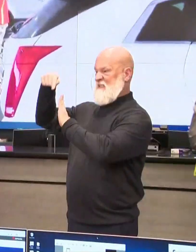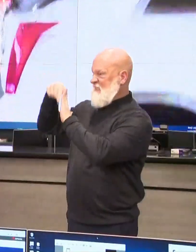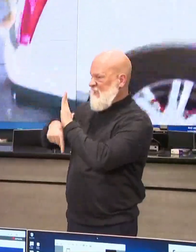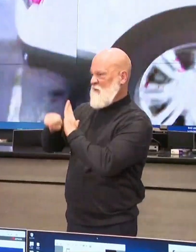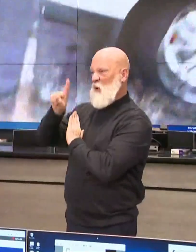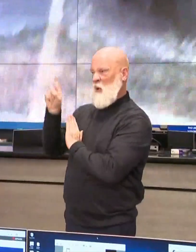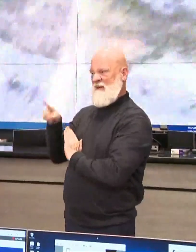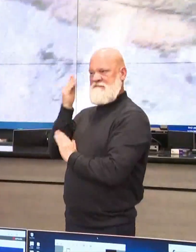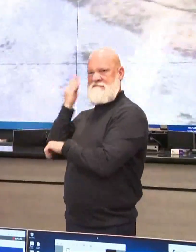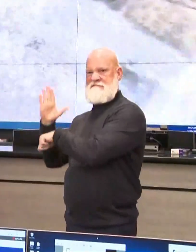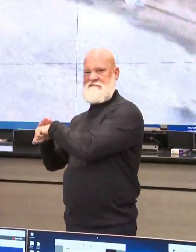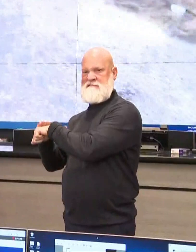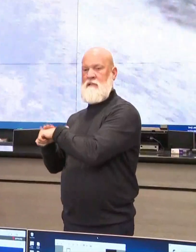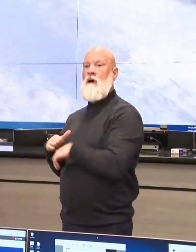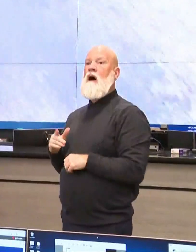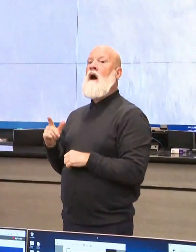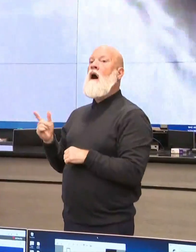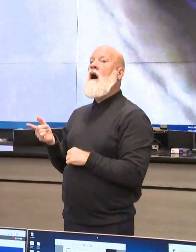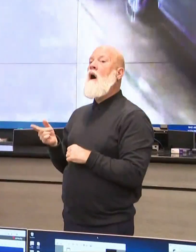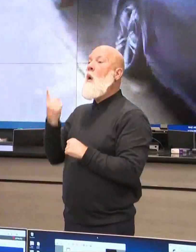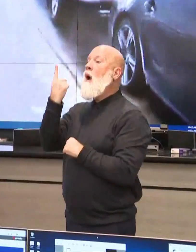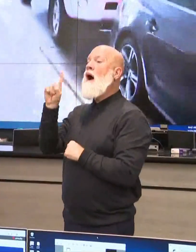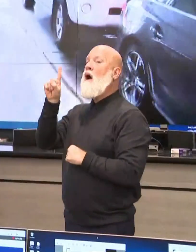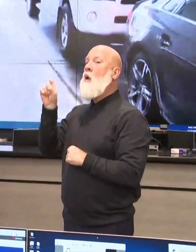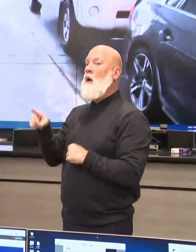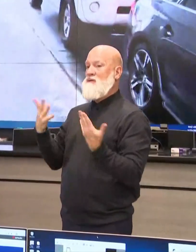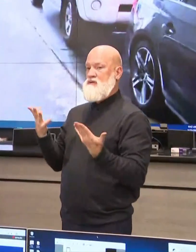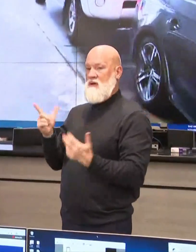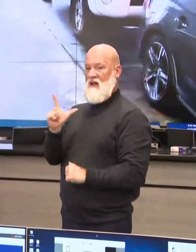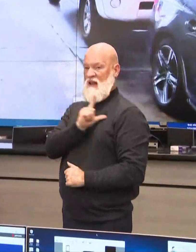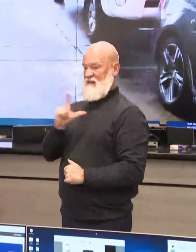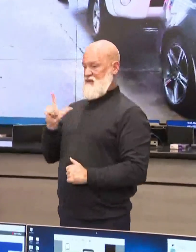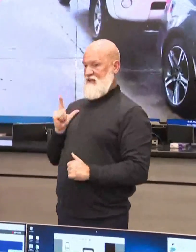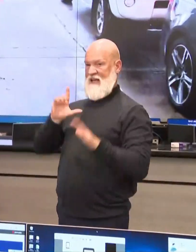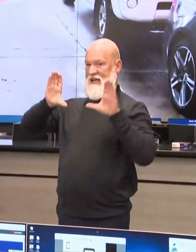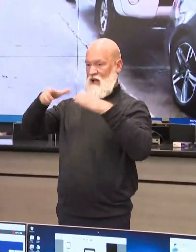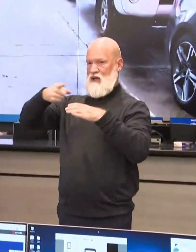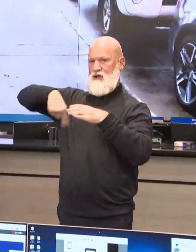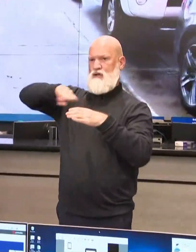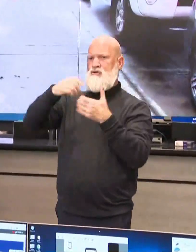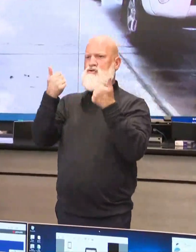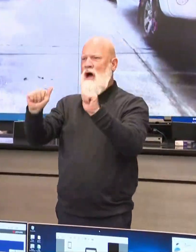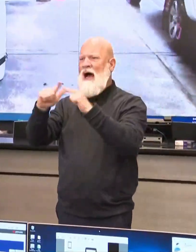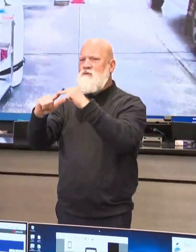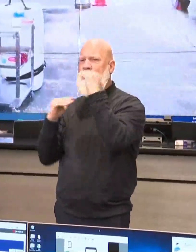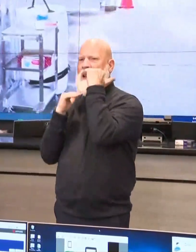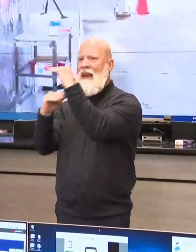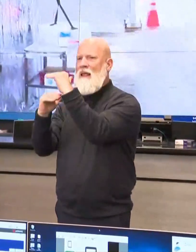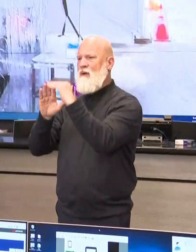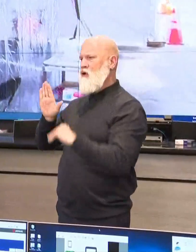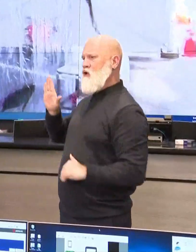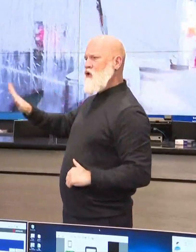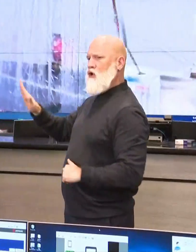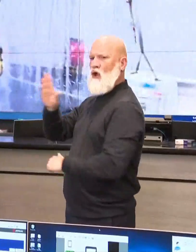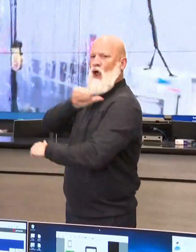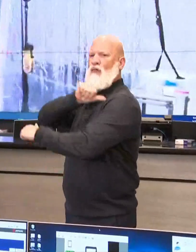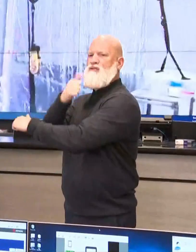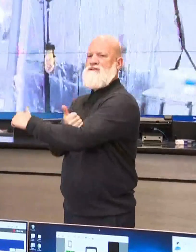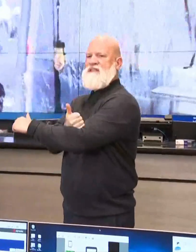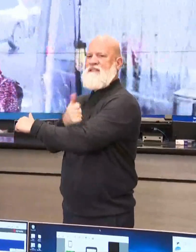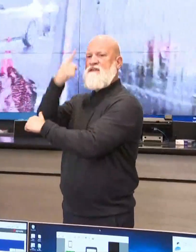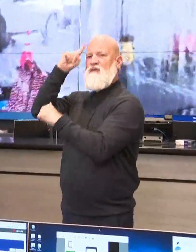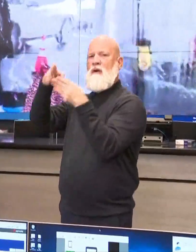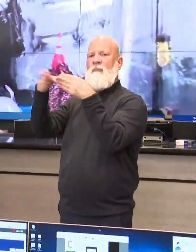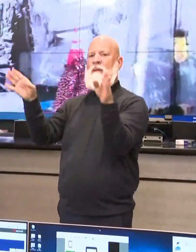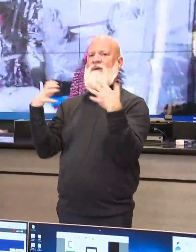Georgia legislature to limit your emergency powers under a public health emergency declaration, and to require lawmakers